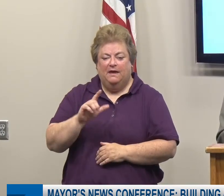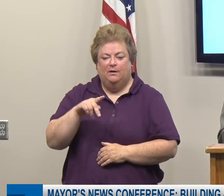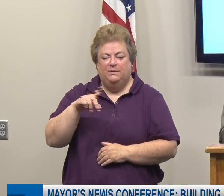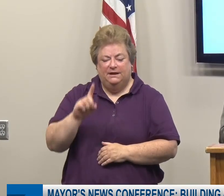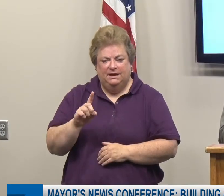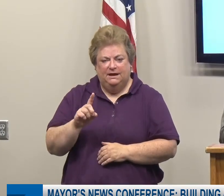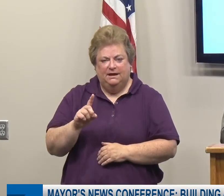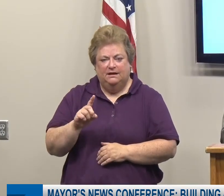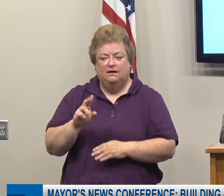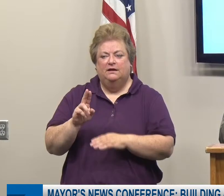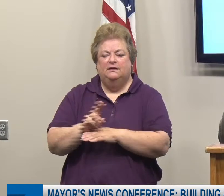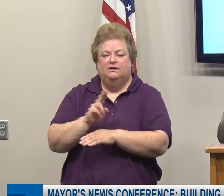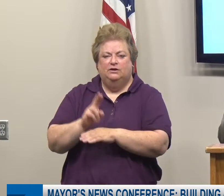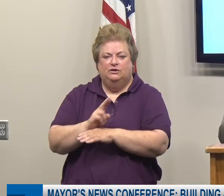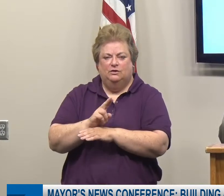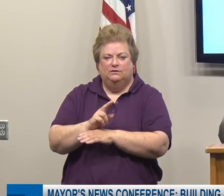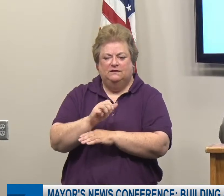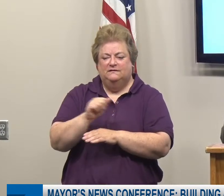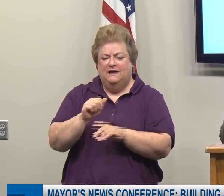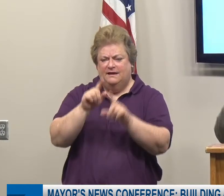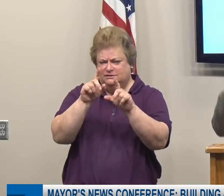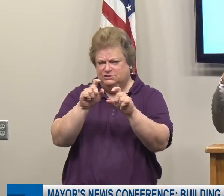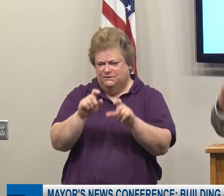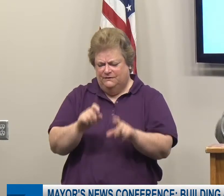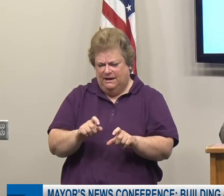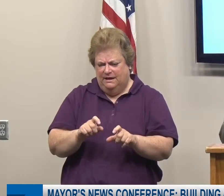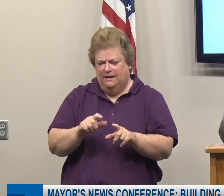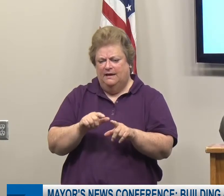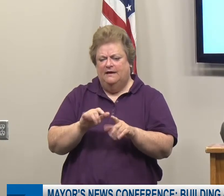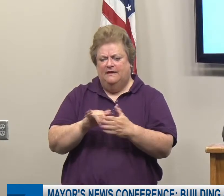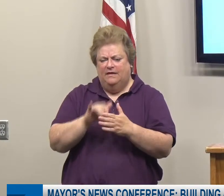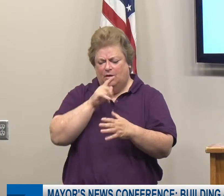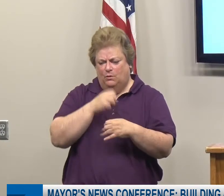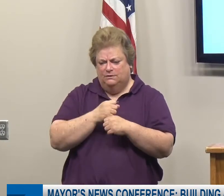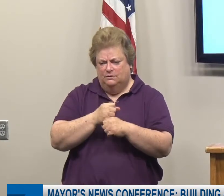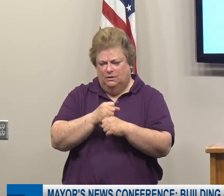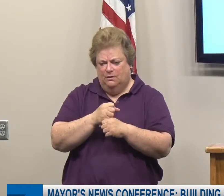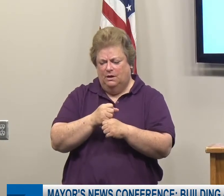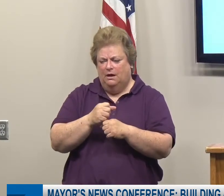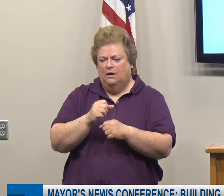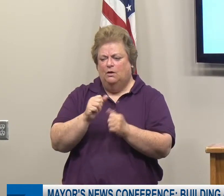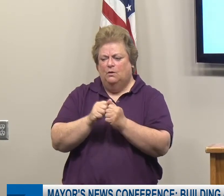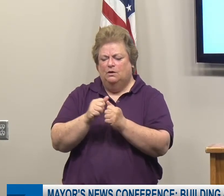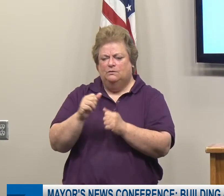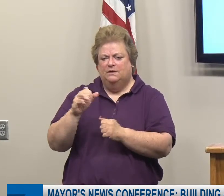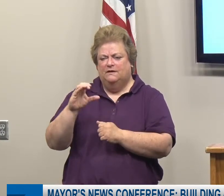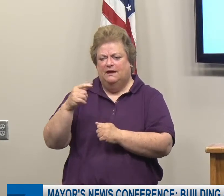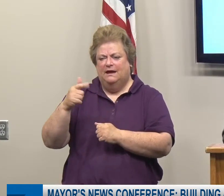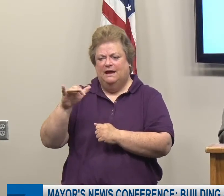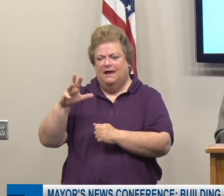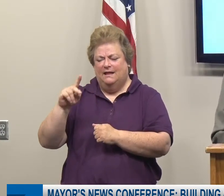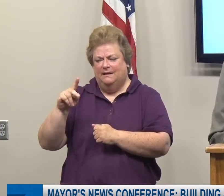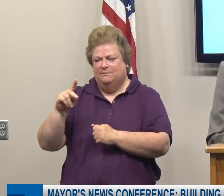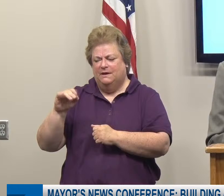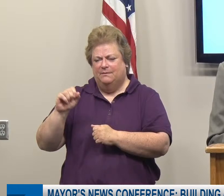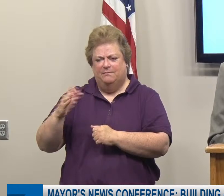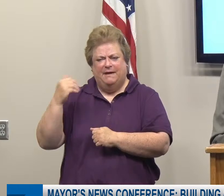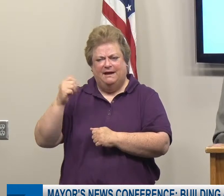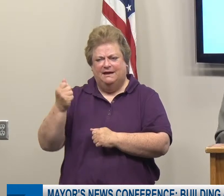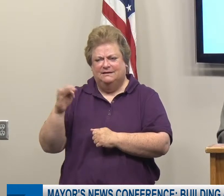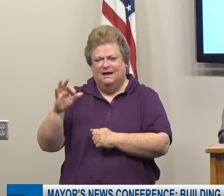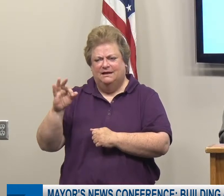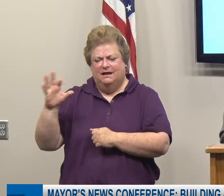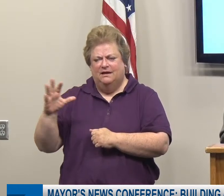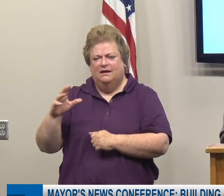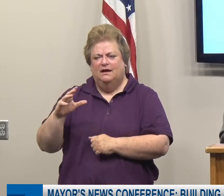LPD utilizes a survey that was constructed in partnership with the Gallup organization back in 1993. They're called